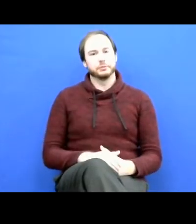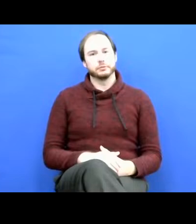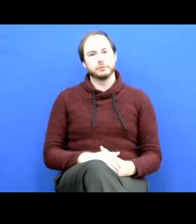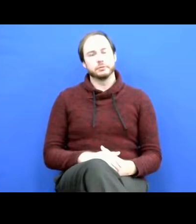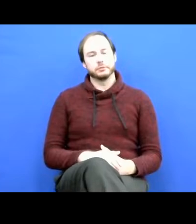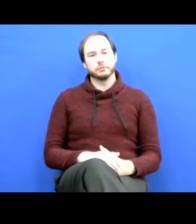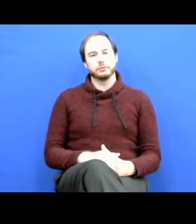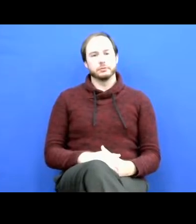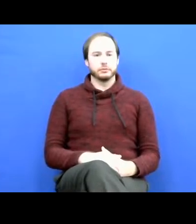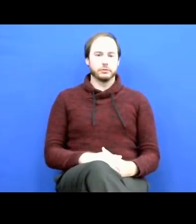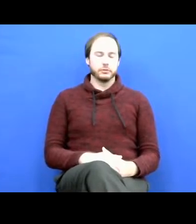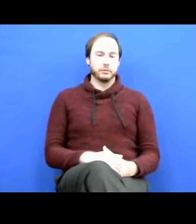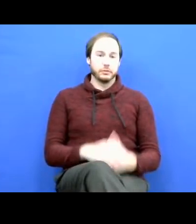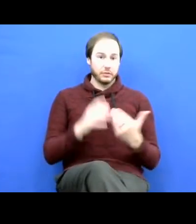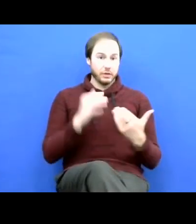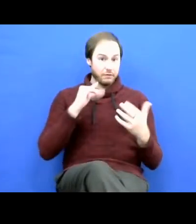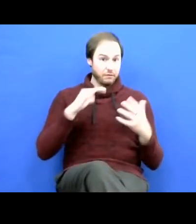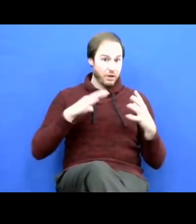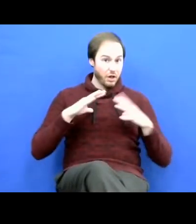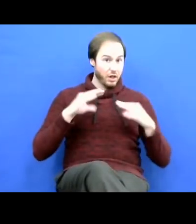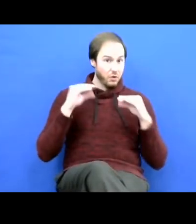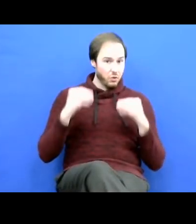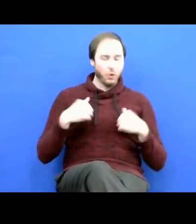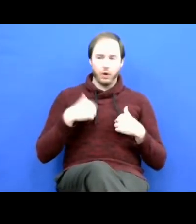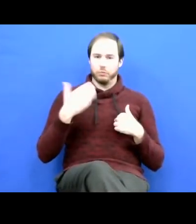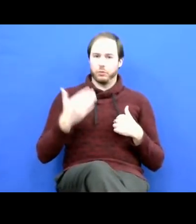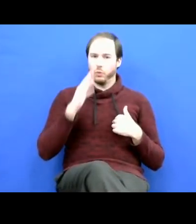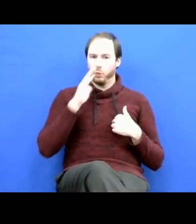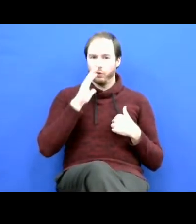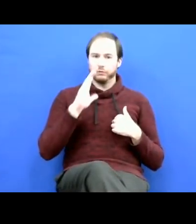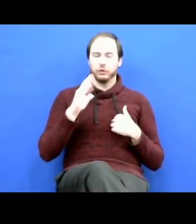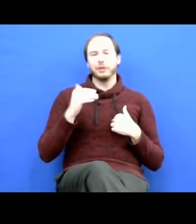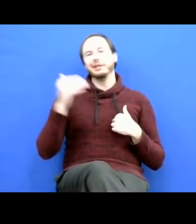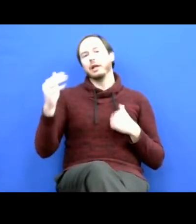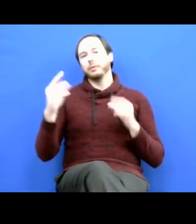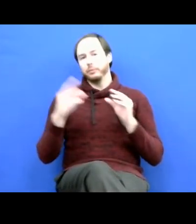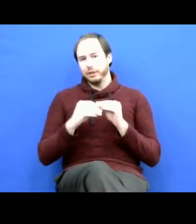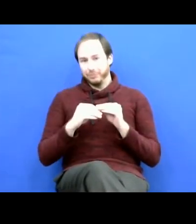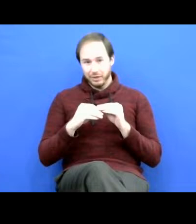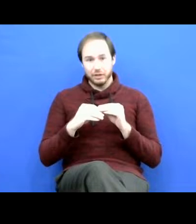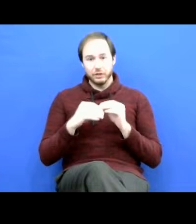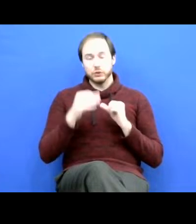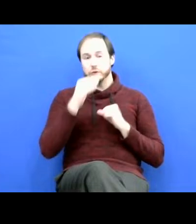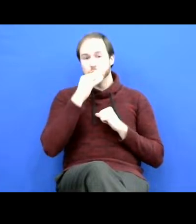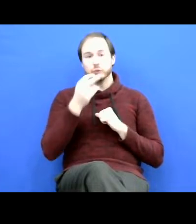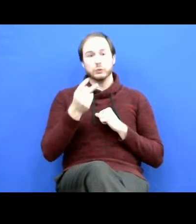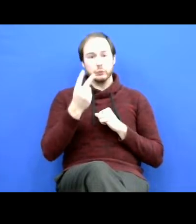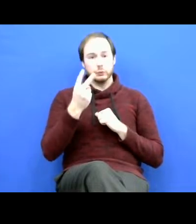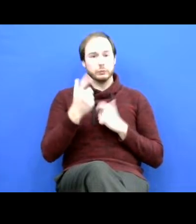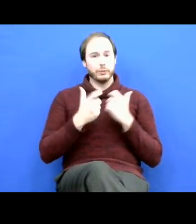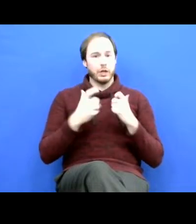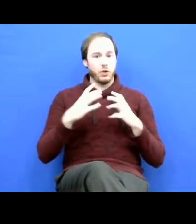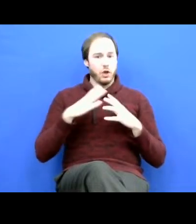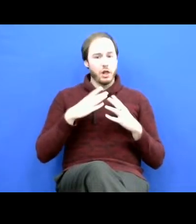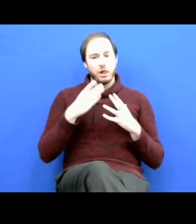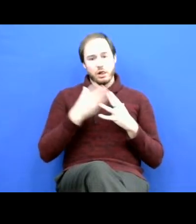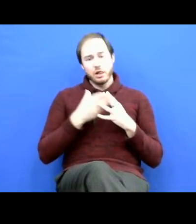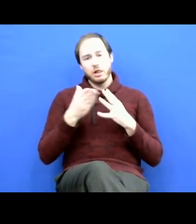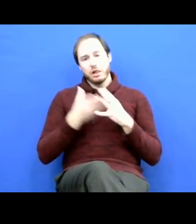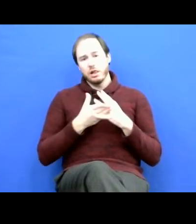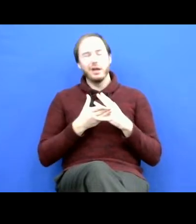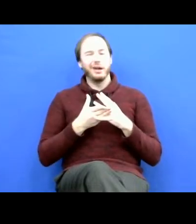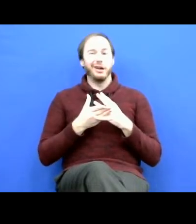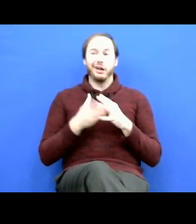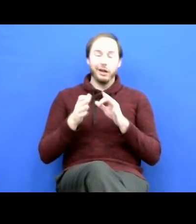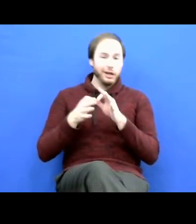If it weren't for the holidays, we probably would have done it at the very next meeting, but with 2 major holidays in between, we just thought it wasn't